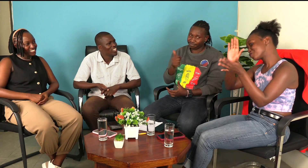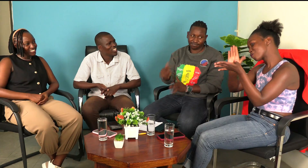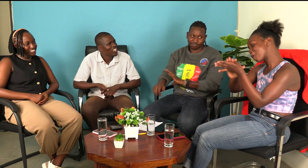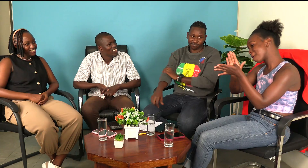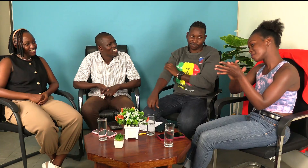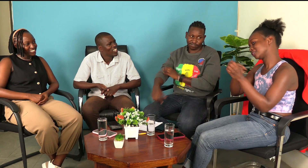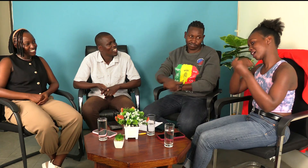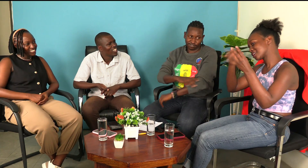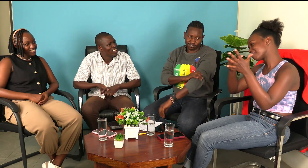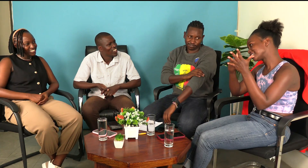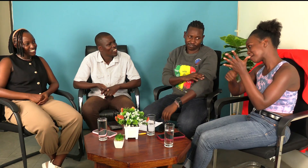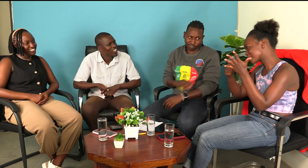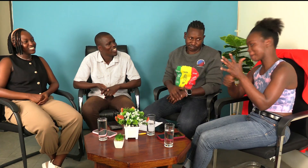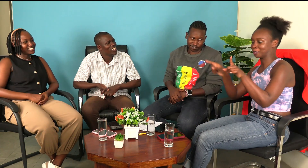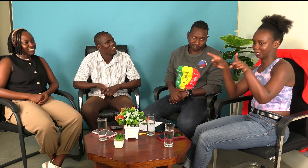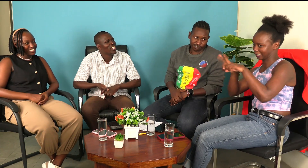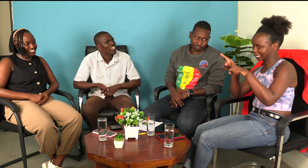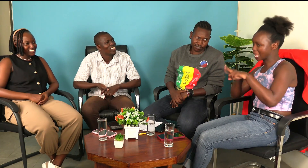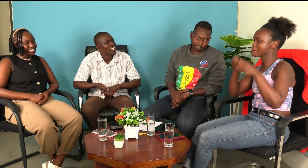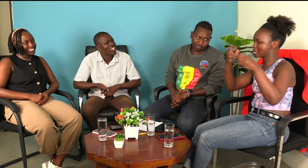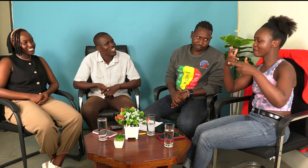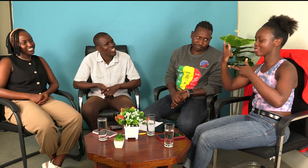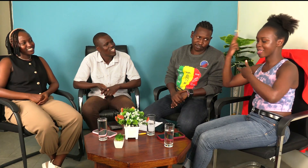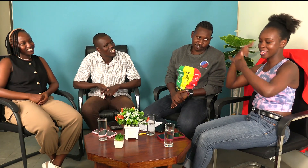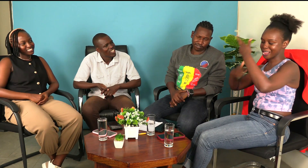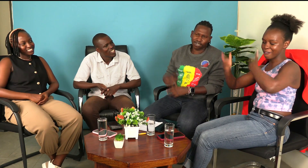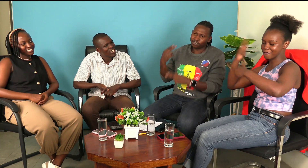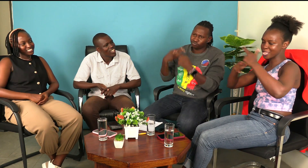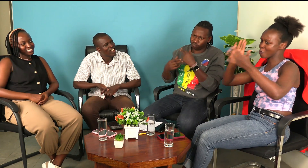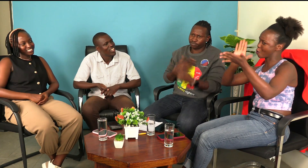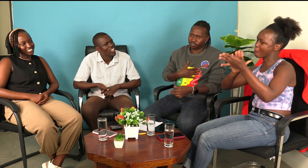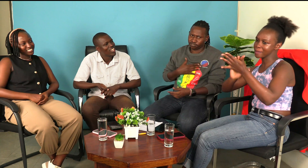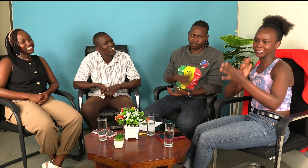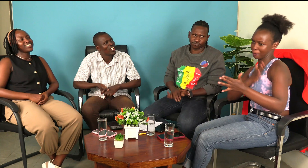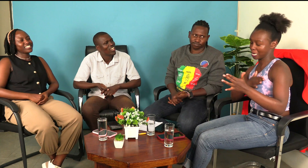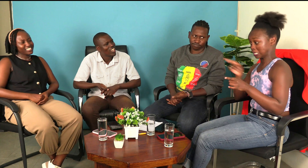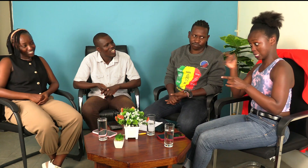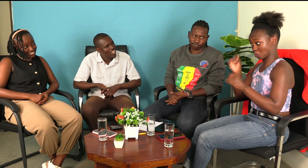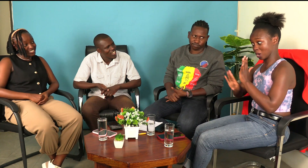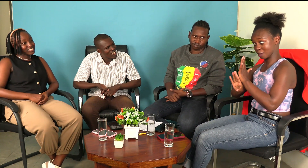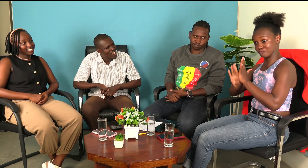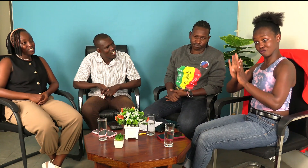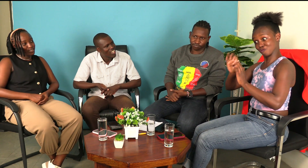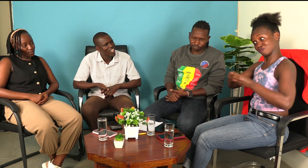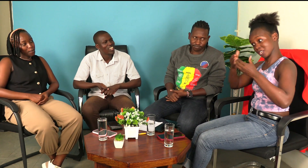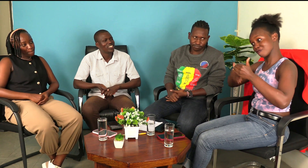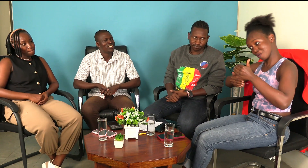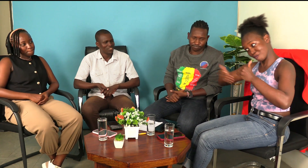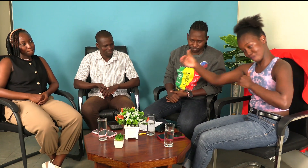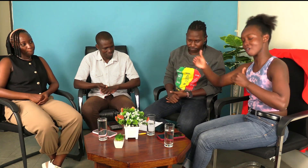satisfied, Also, it means that you missed something. remember to comment, like, let us know, give us a review, just comment, please. tell us what we